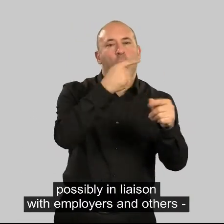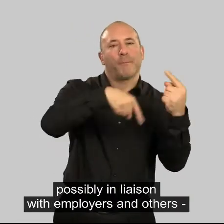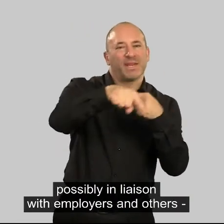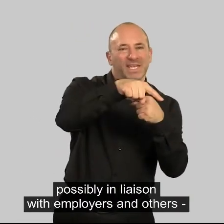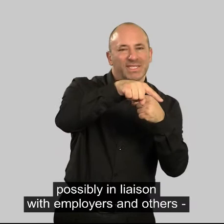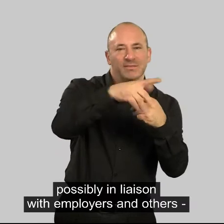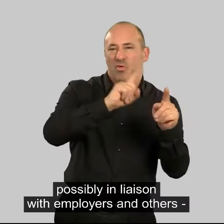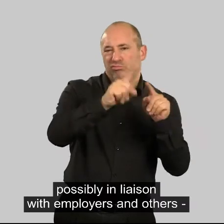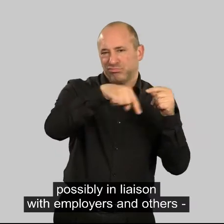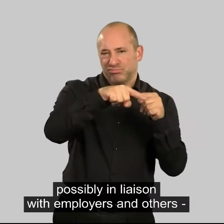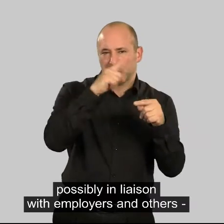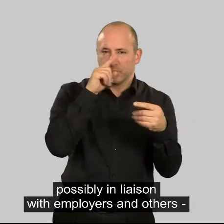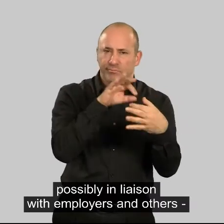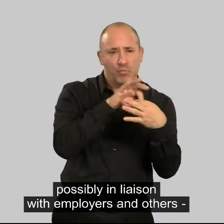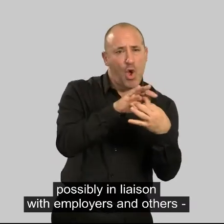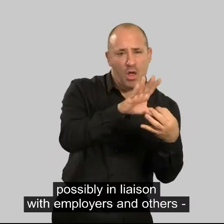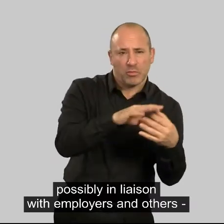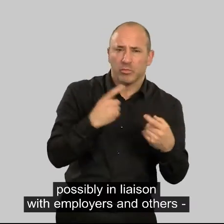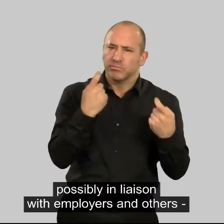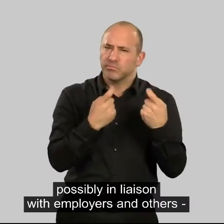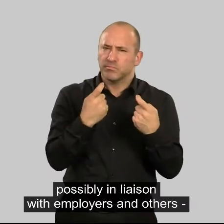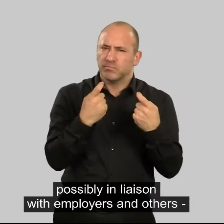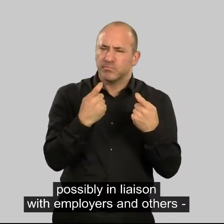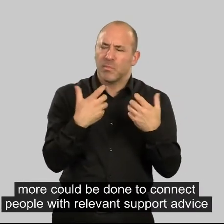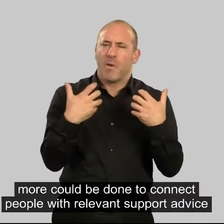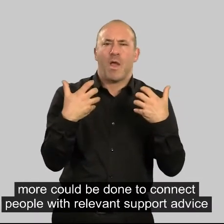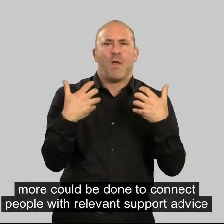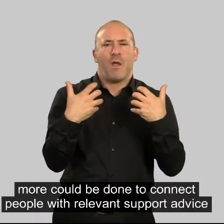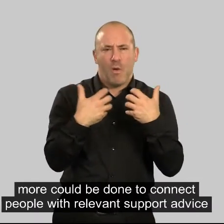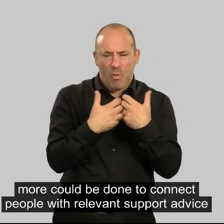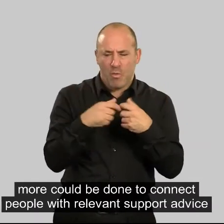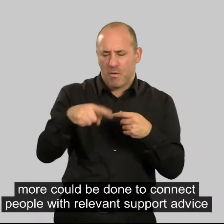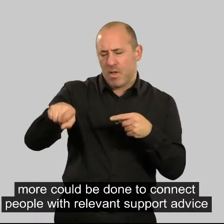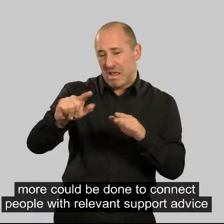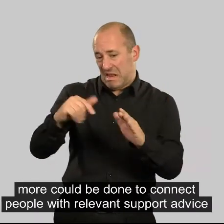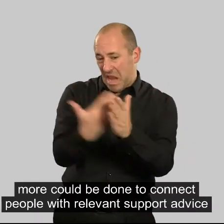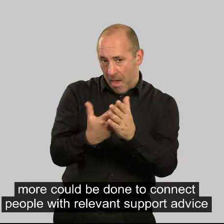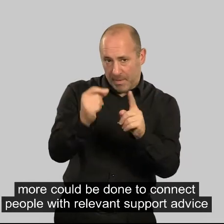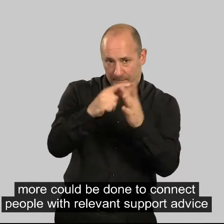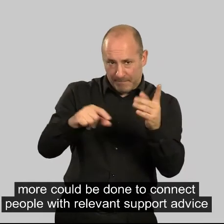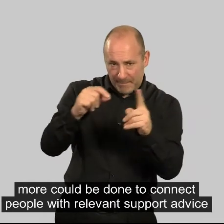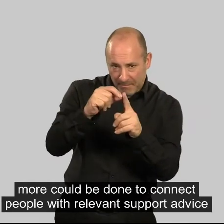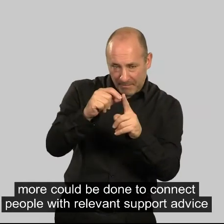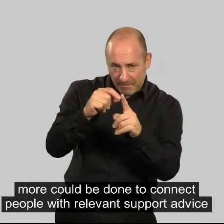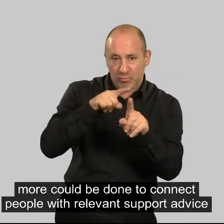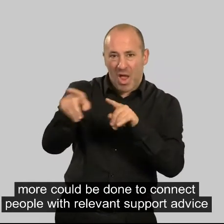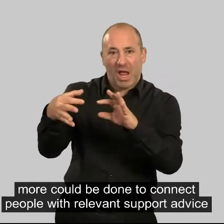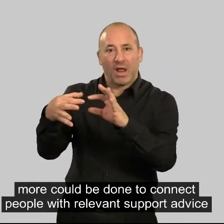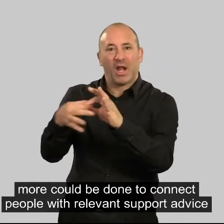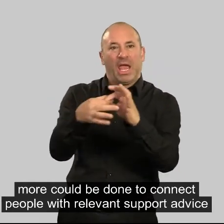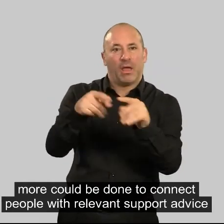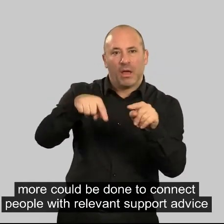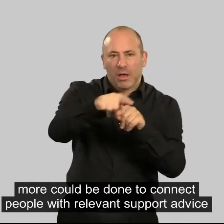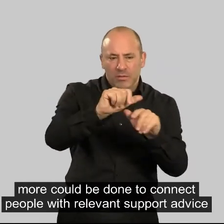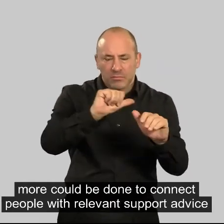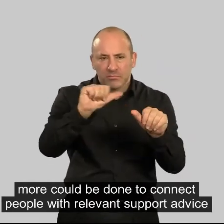others, more could be done to connect people with relevant support, advice or